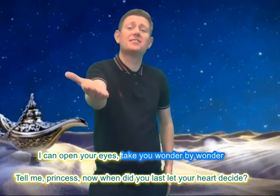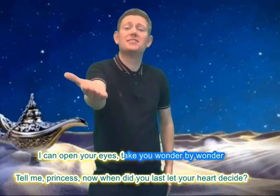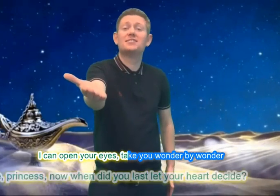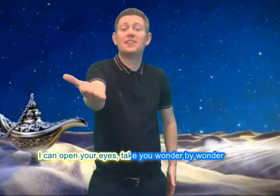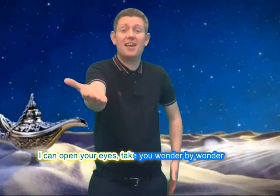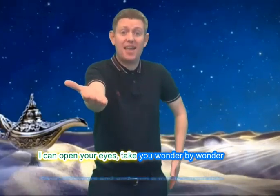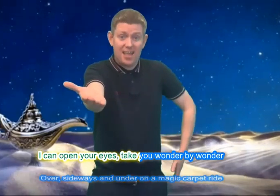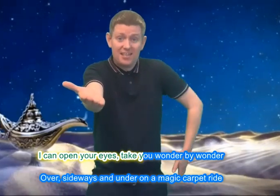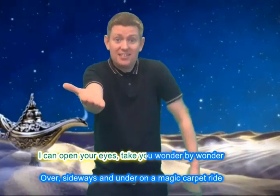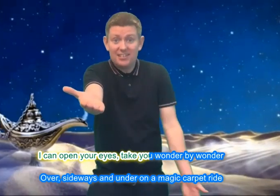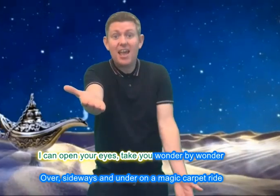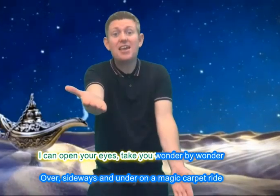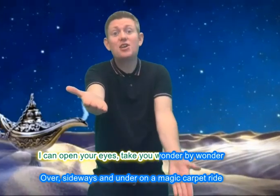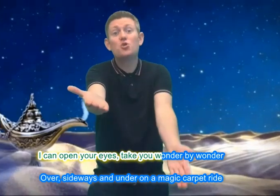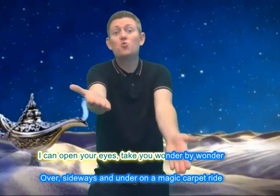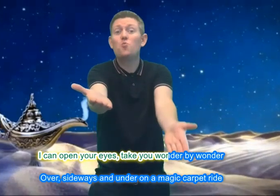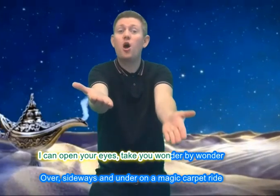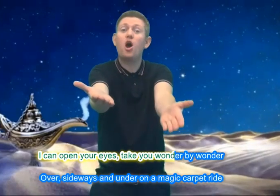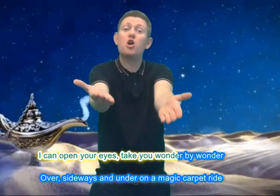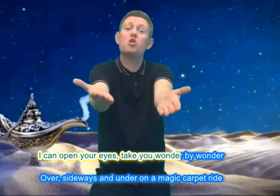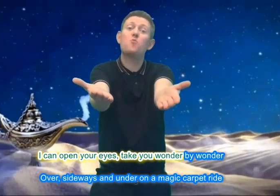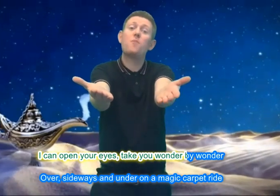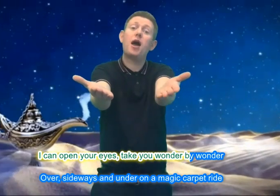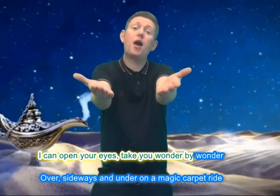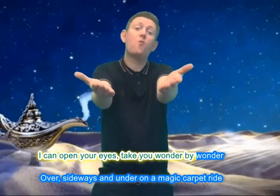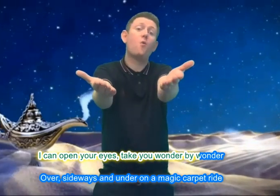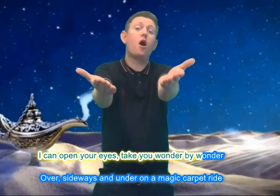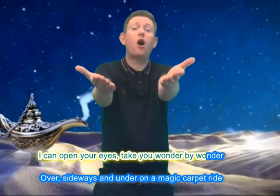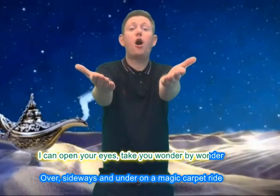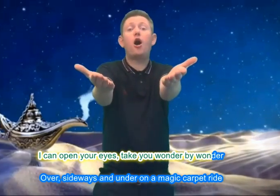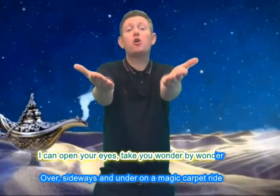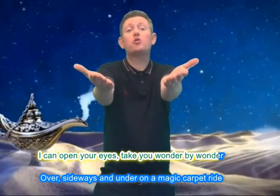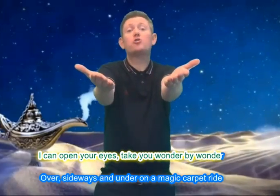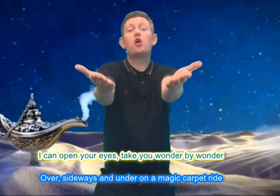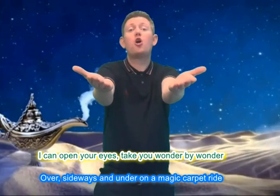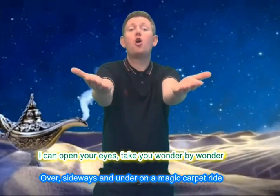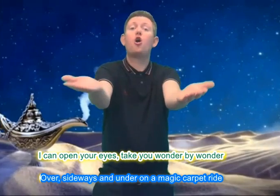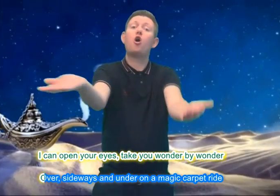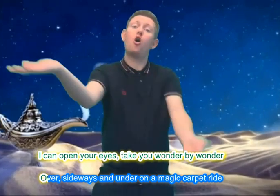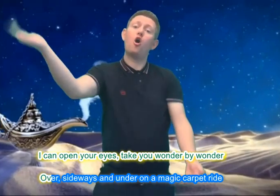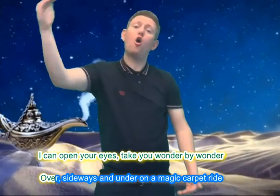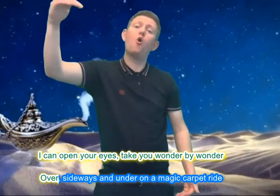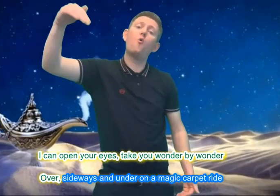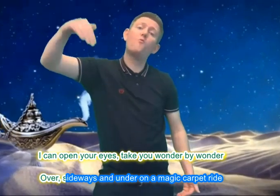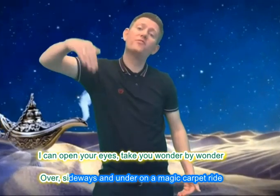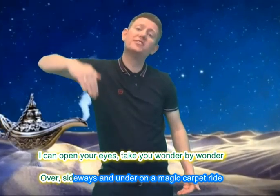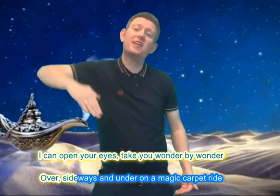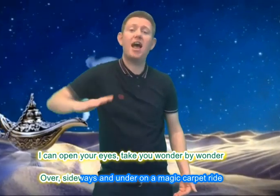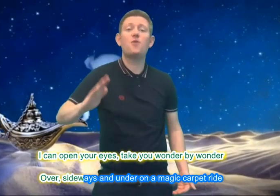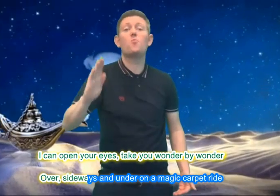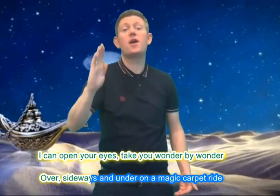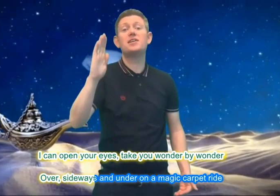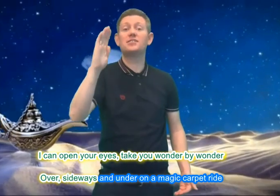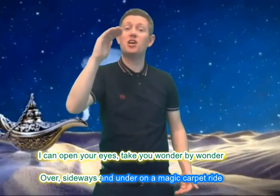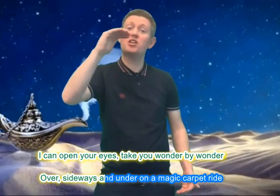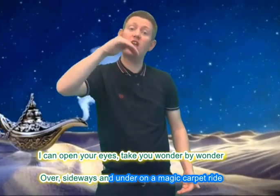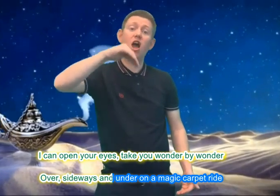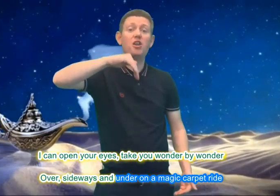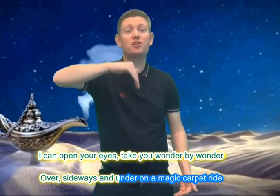eyes, take you wonder by wonder, over, sideways, and